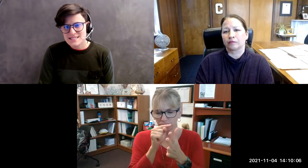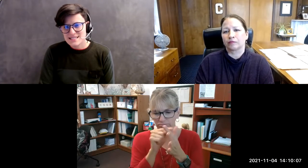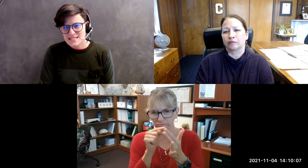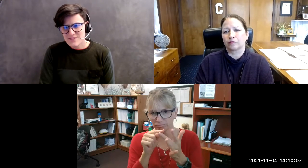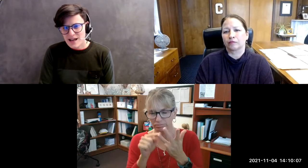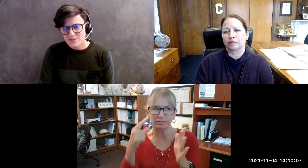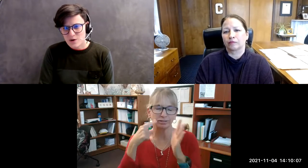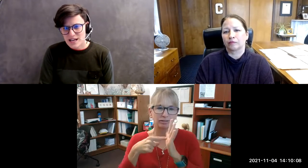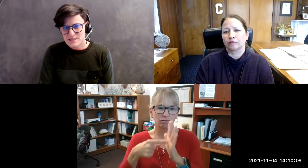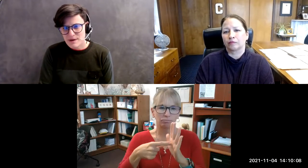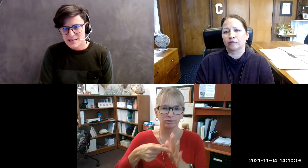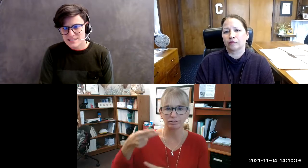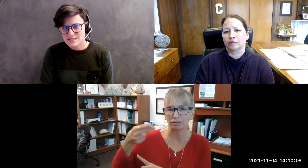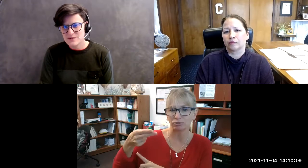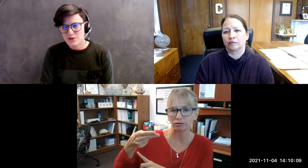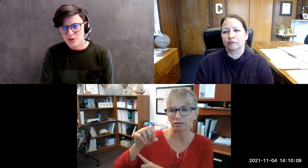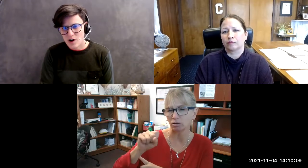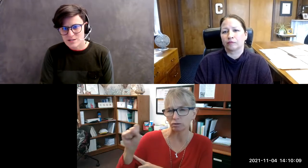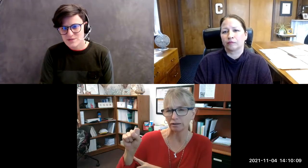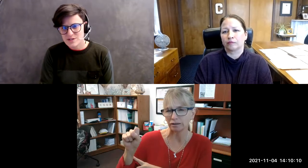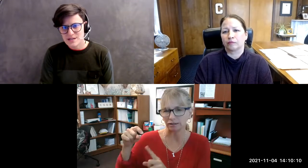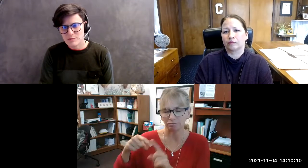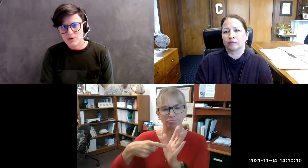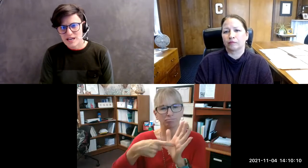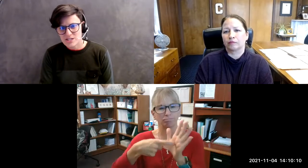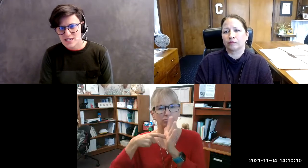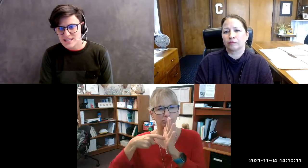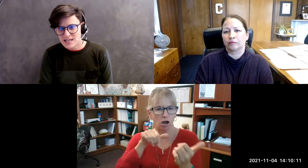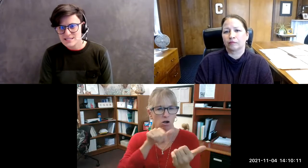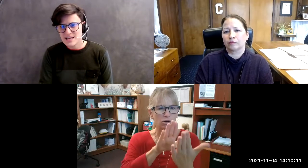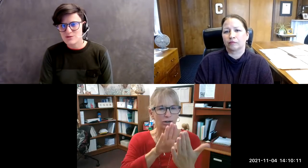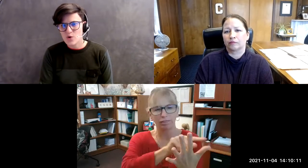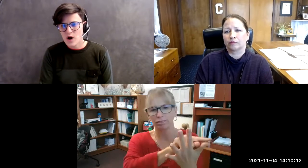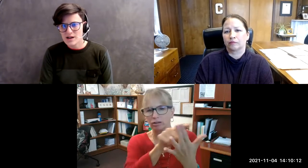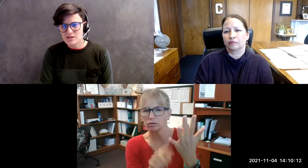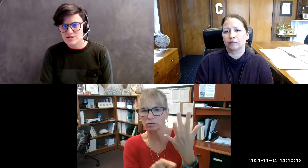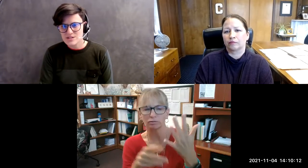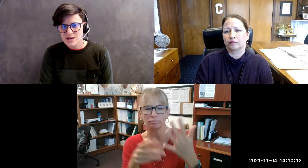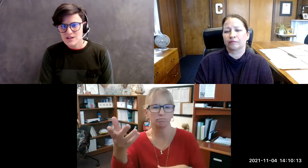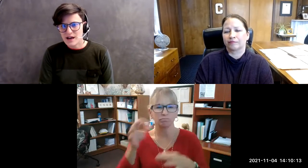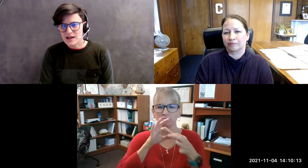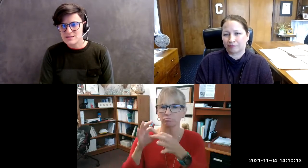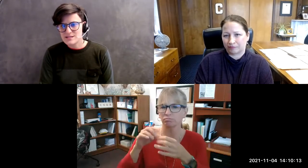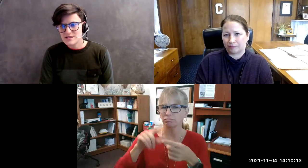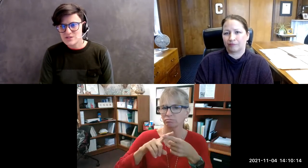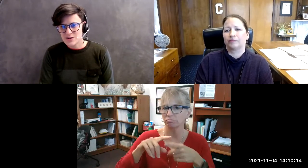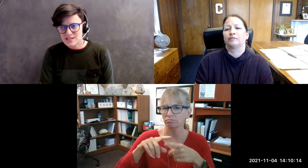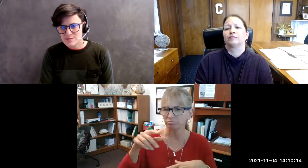Yes, the state of California has passed different laws, for example, HSS, that requires that certain things